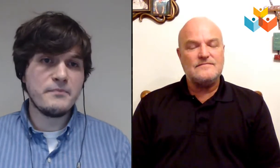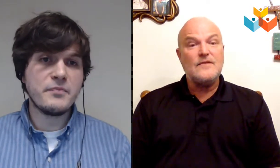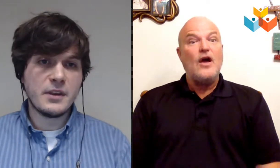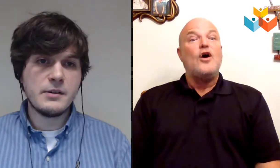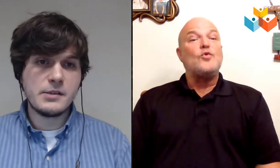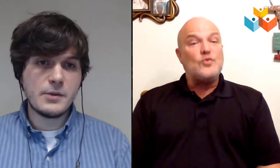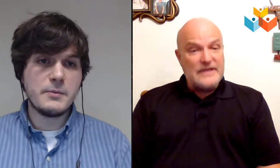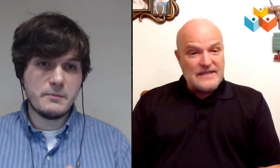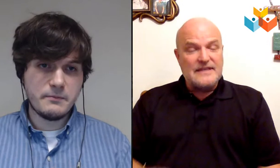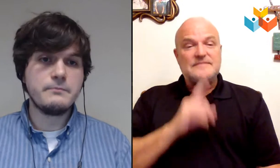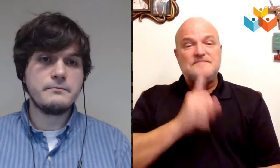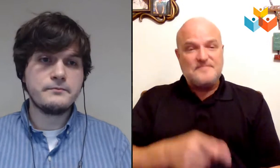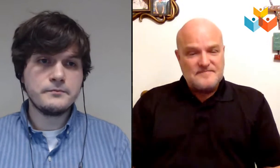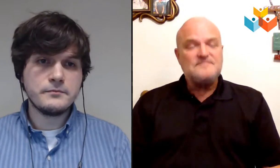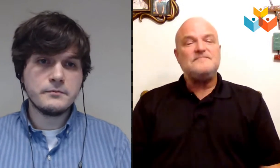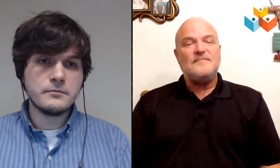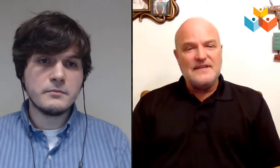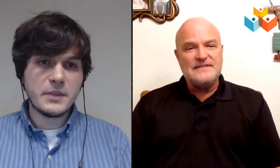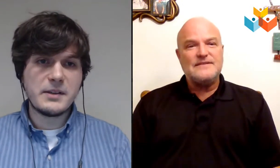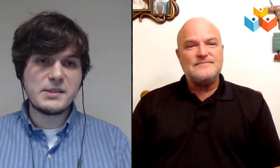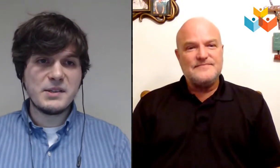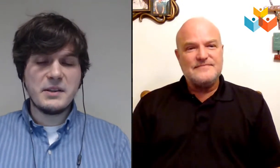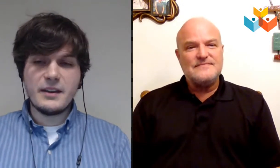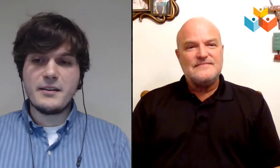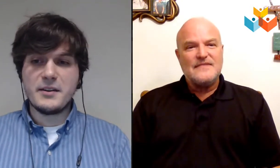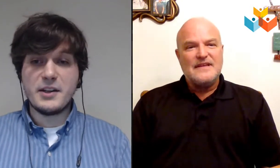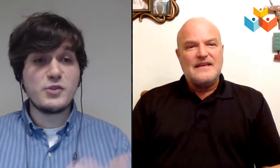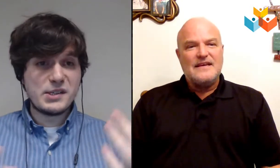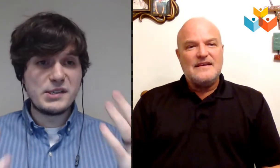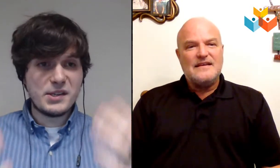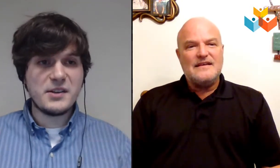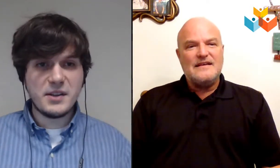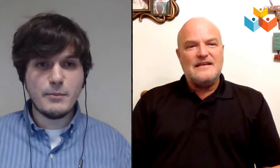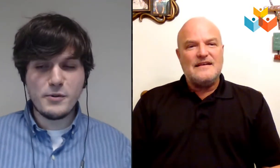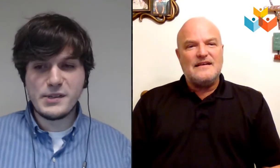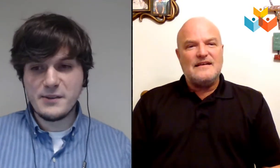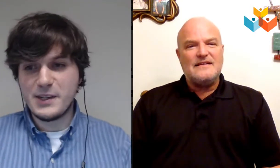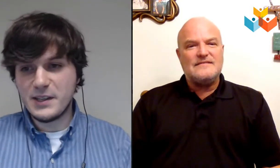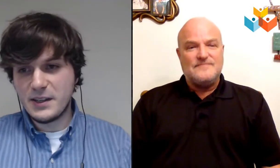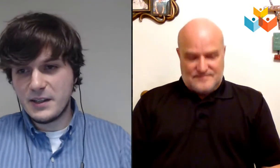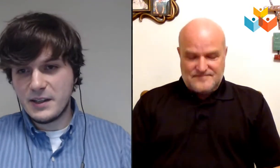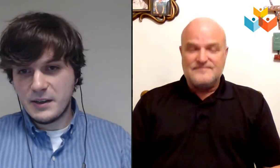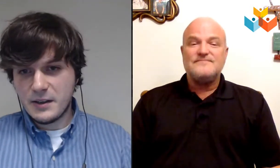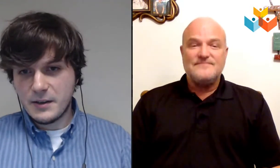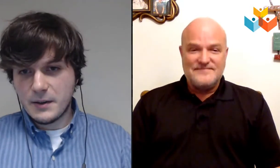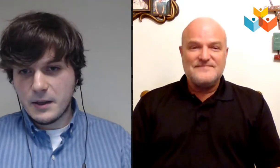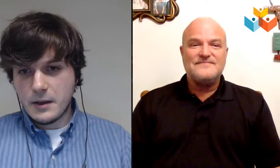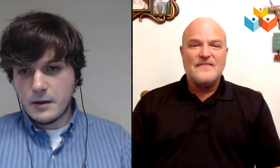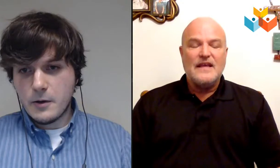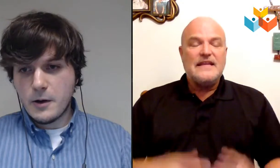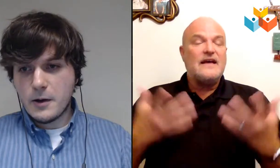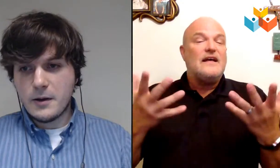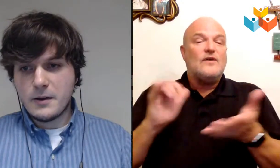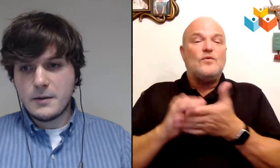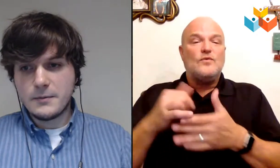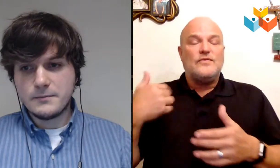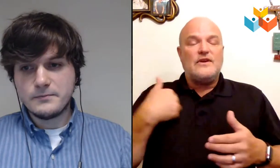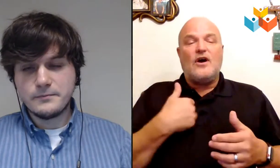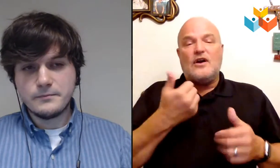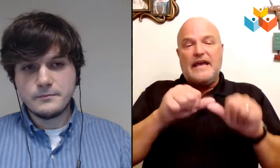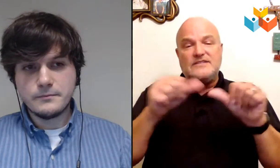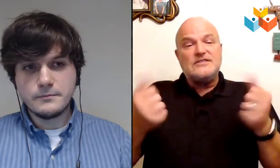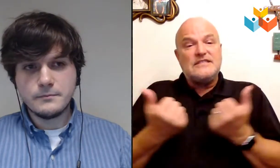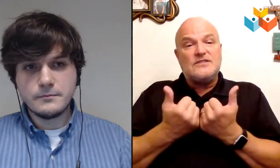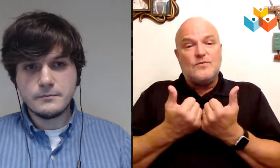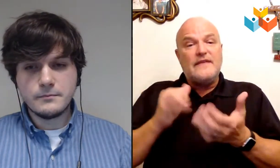ER. Really? I guess that addresses the importance of it. Mm-hmm. Now,